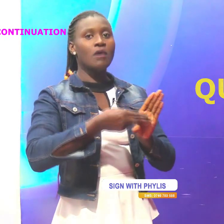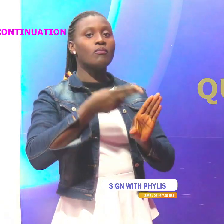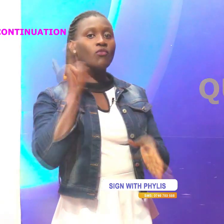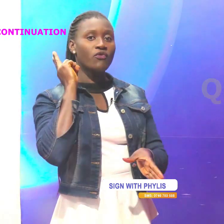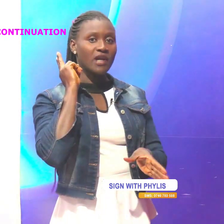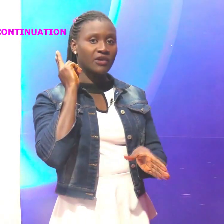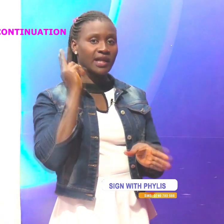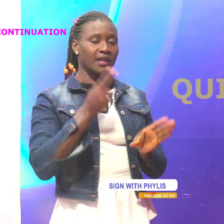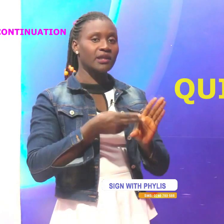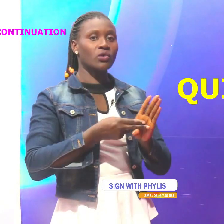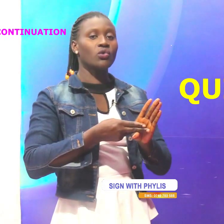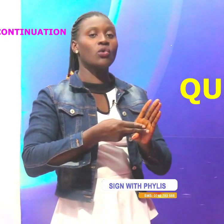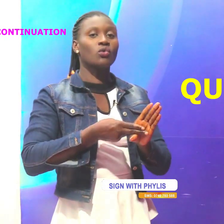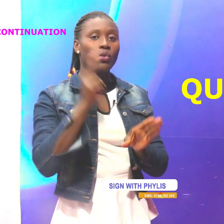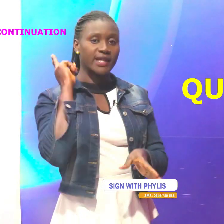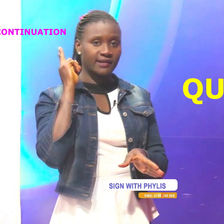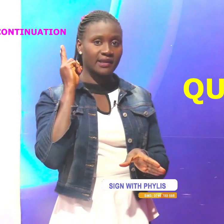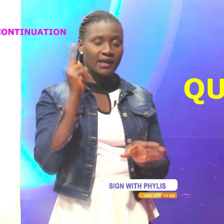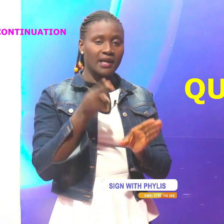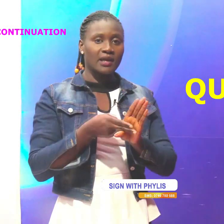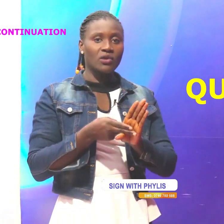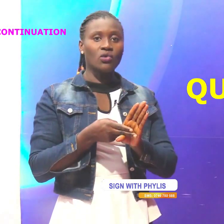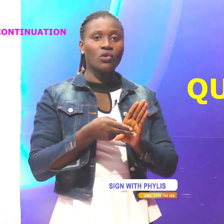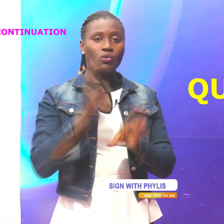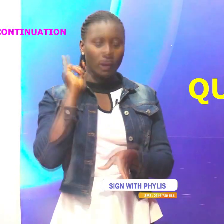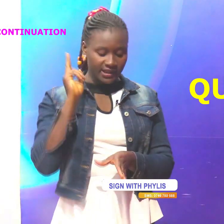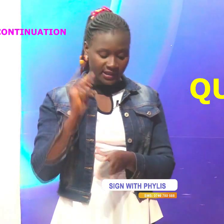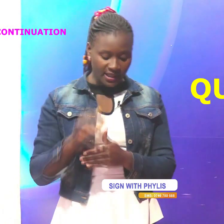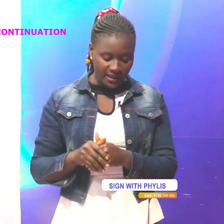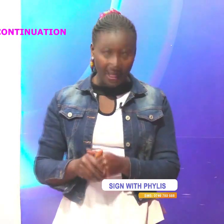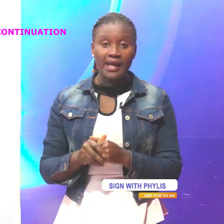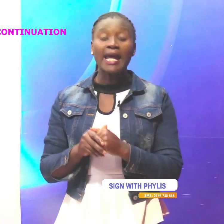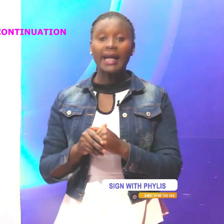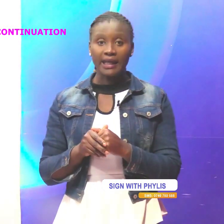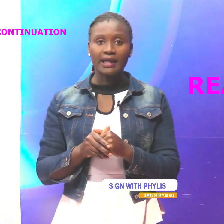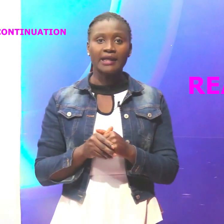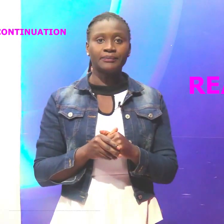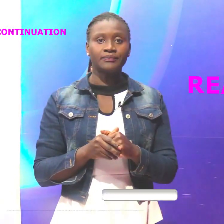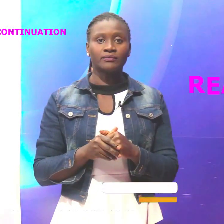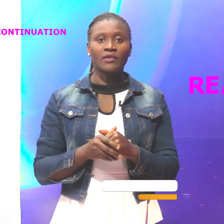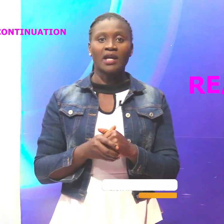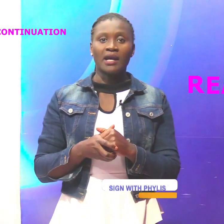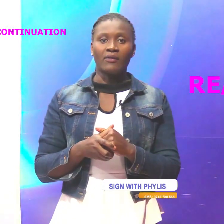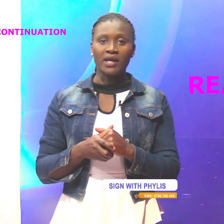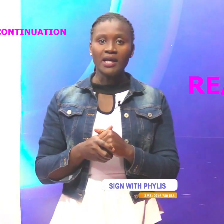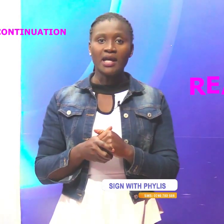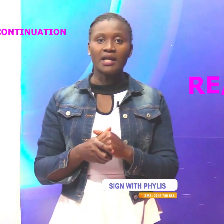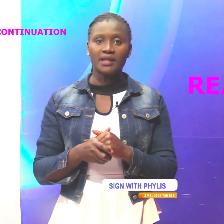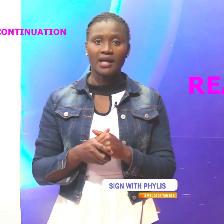moving out like this. So you quit, you quit. And then read. Read is a